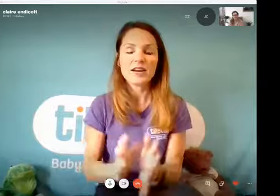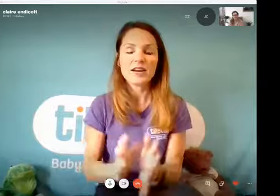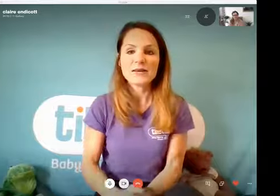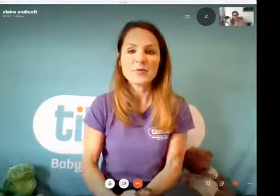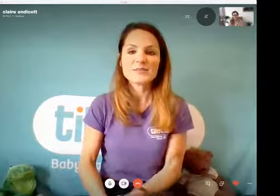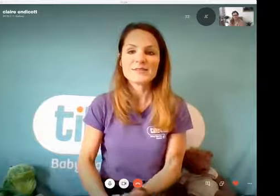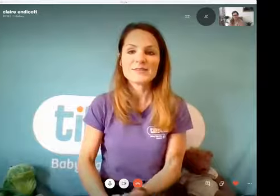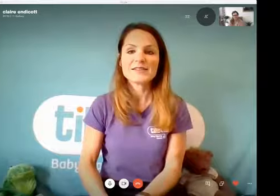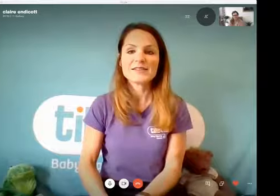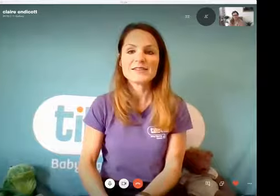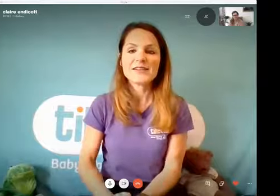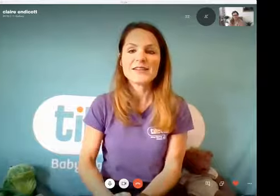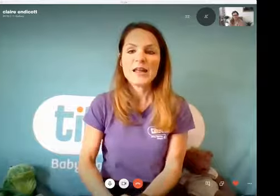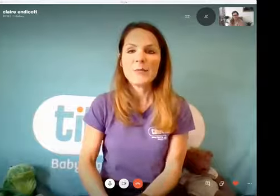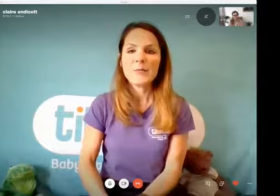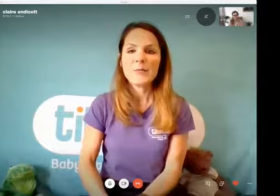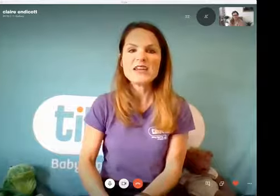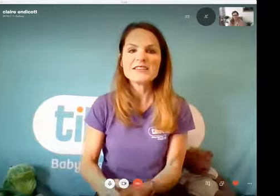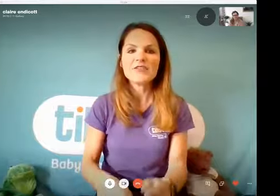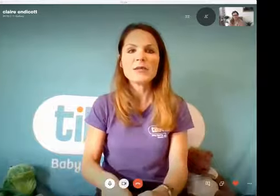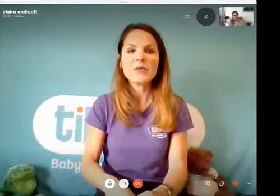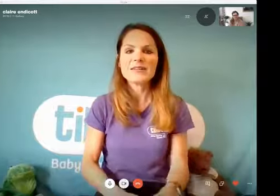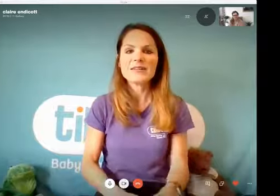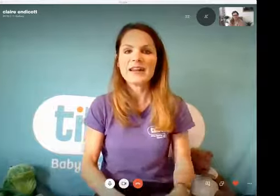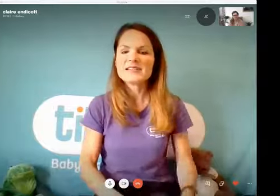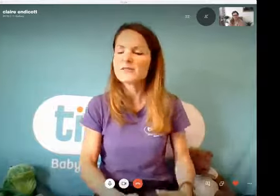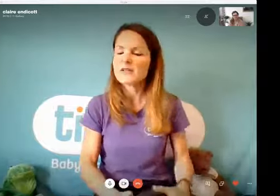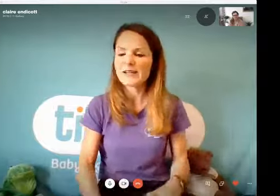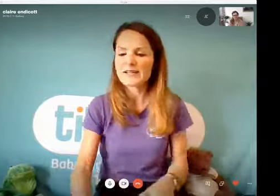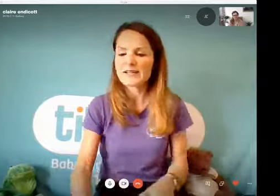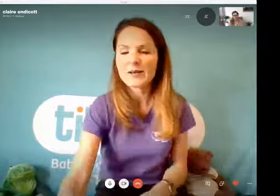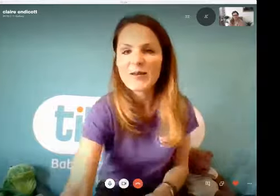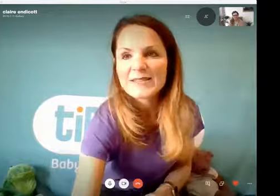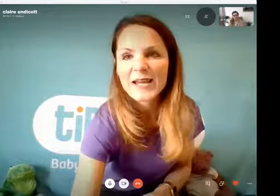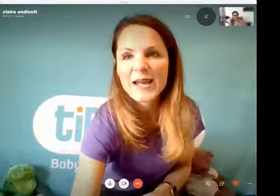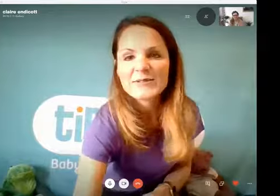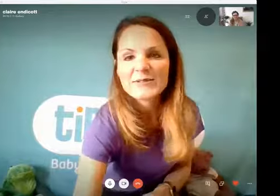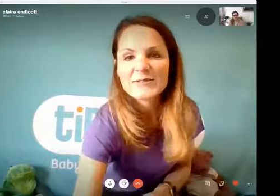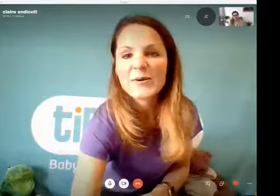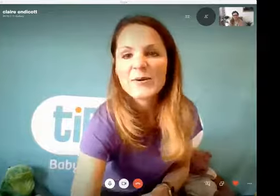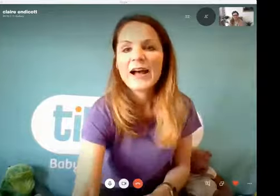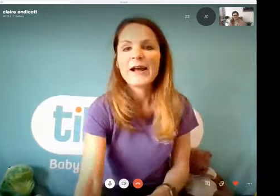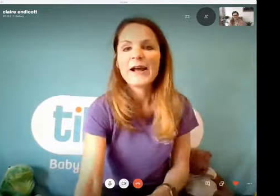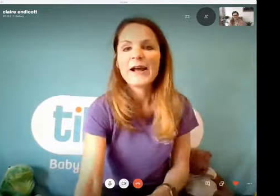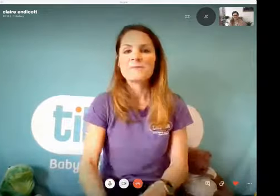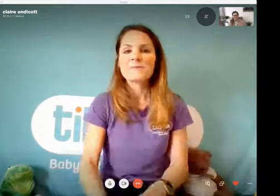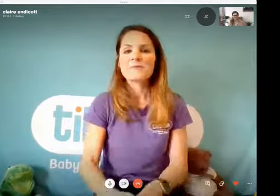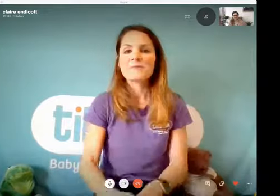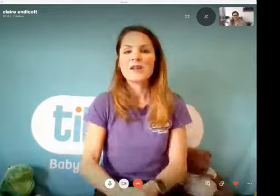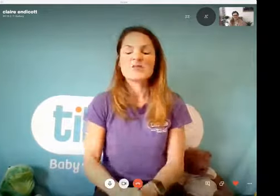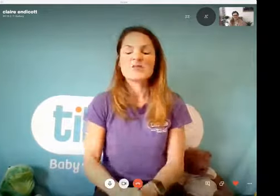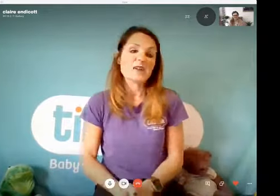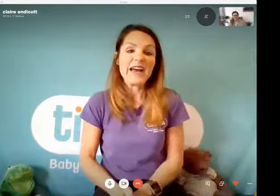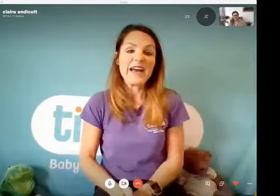and sisters. But yeah, definitely mummy and daddy. Sometimes daddies can be a bit sceptical, or sometimes grandparents can,